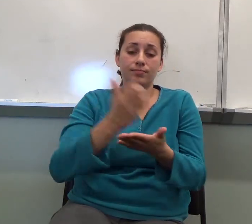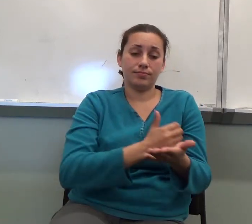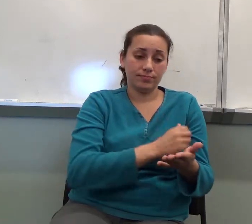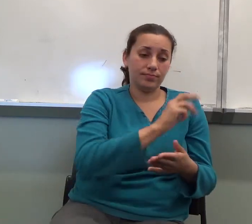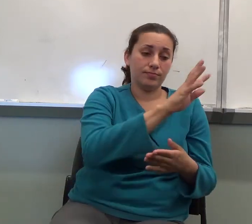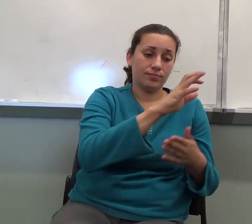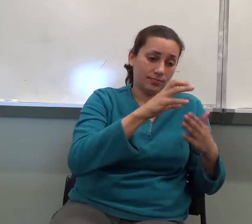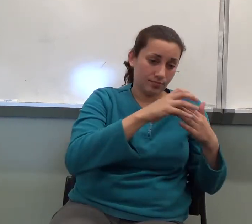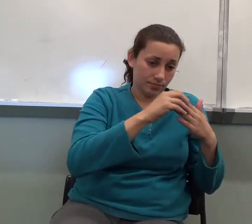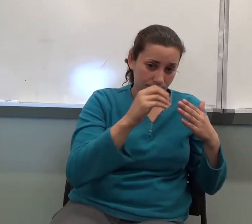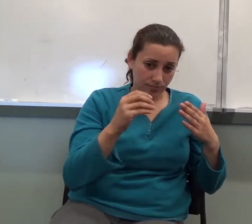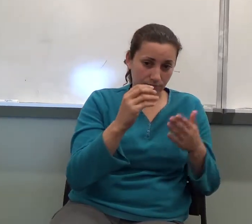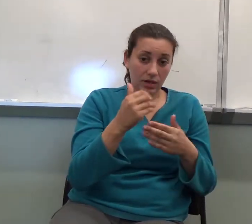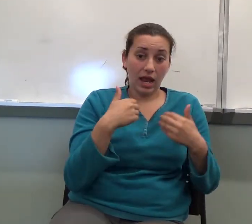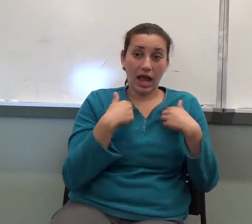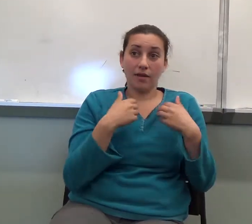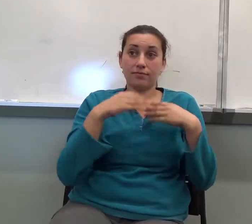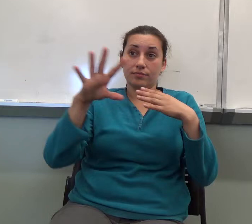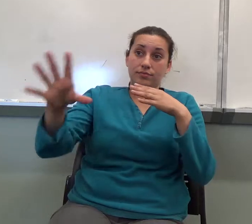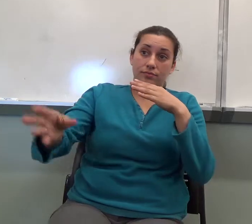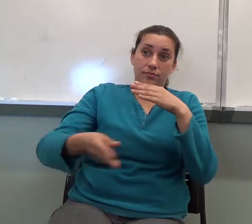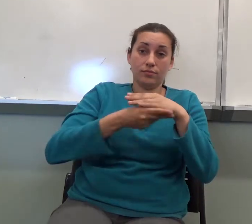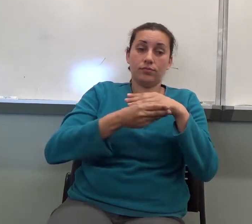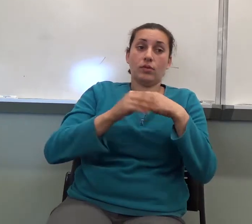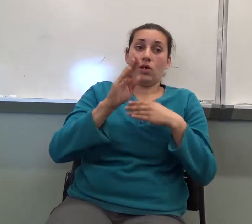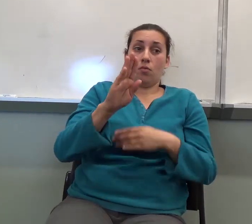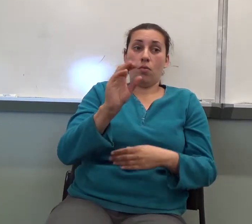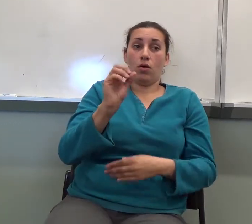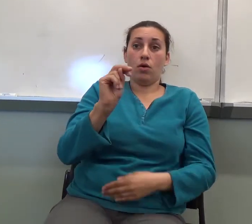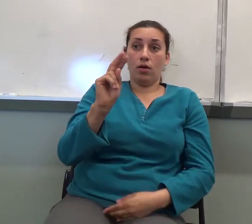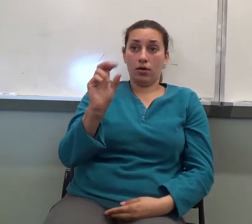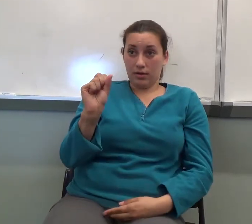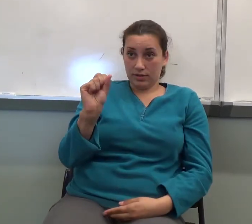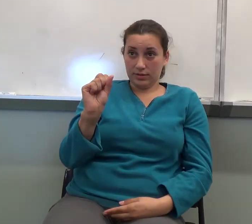And gets a bonus of 6% commission